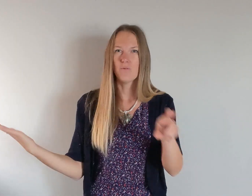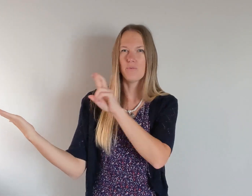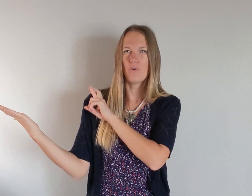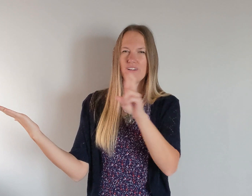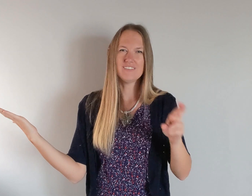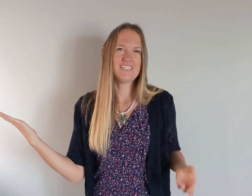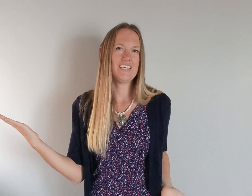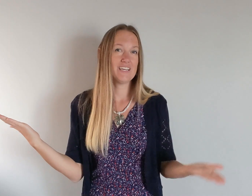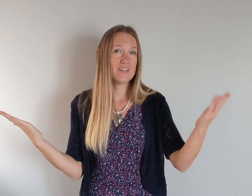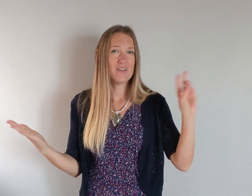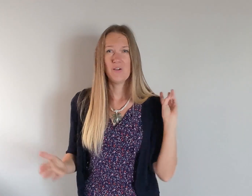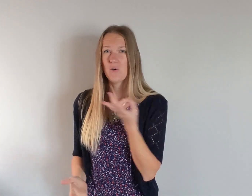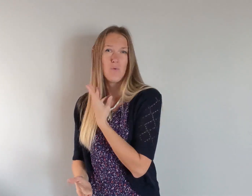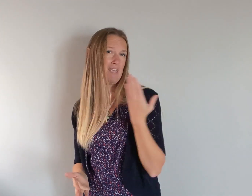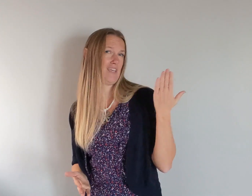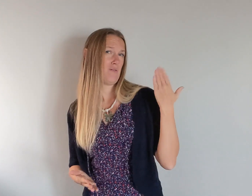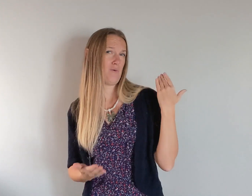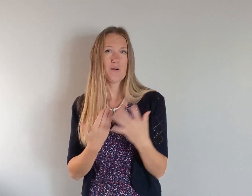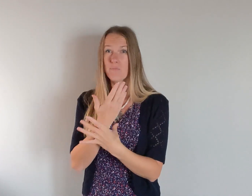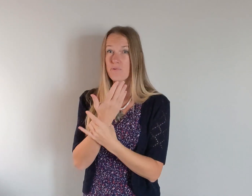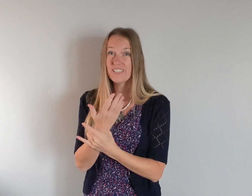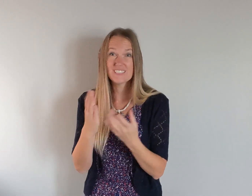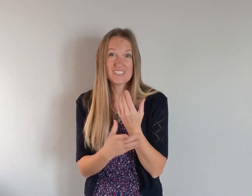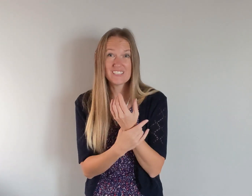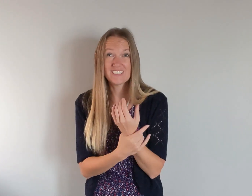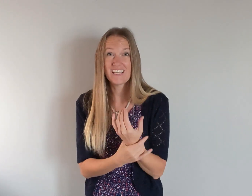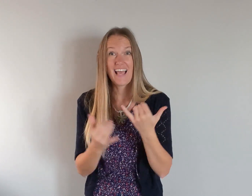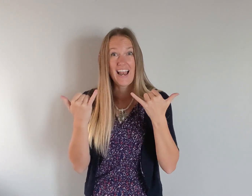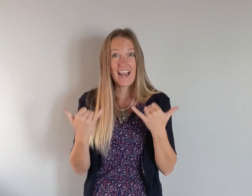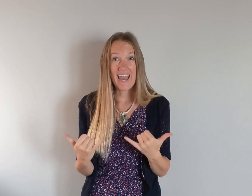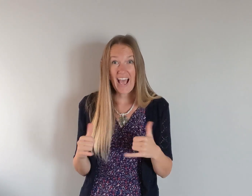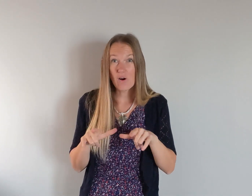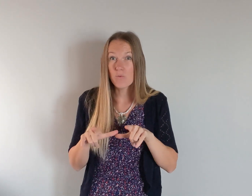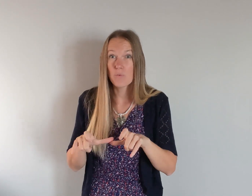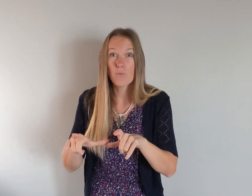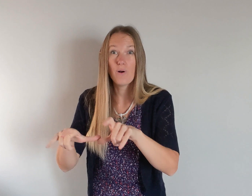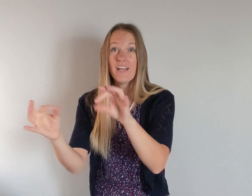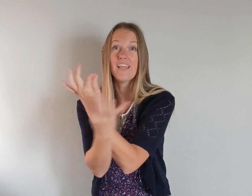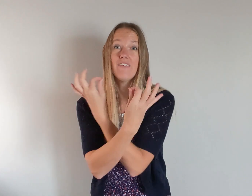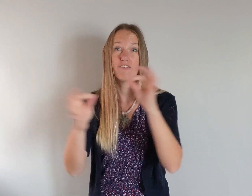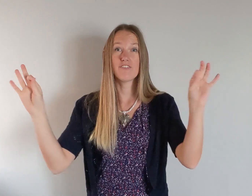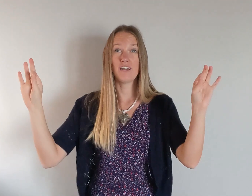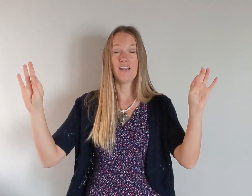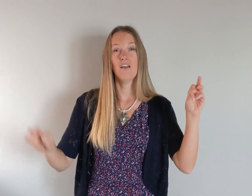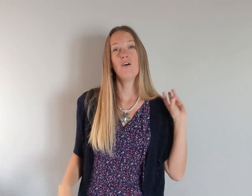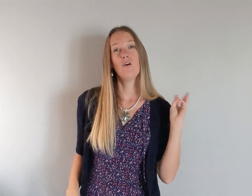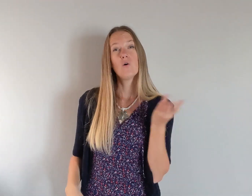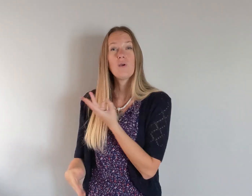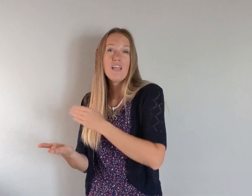we're royalty. We were prisoners. Now we're running free. We